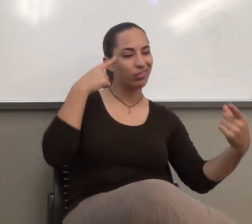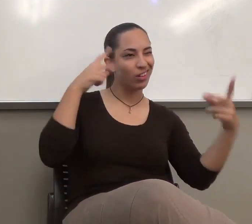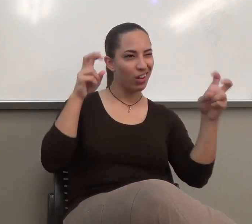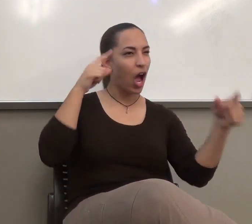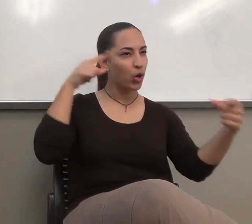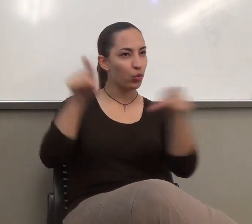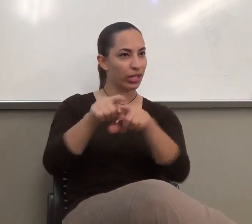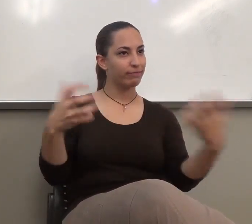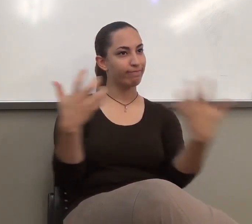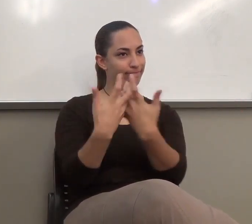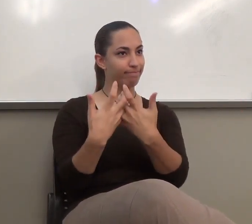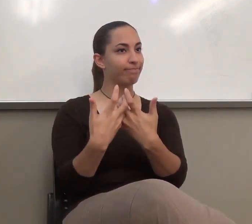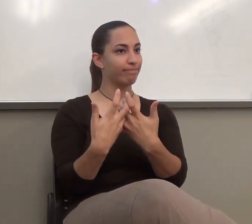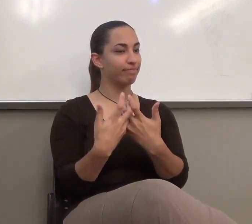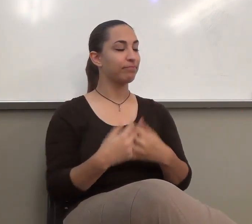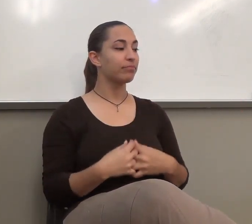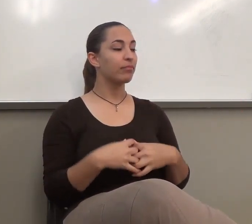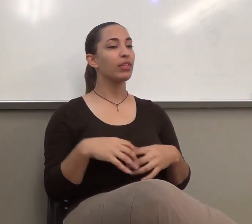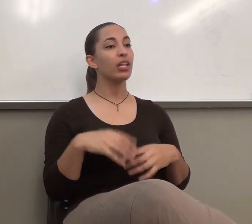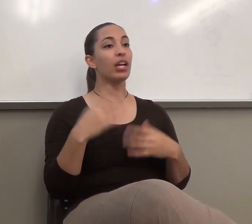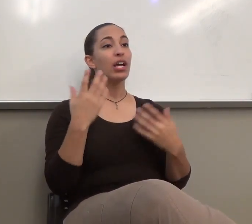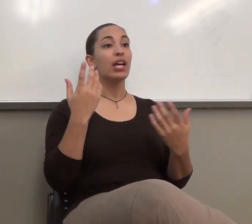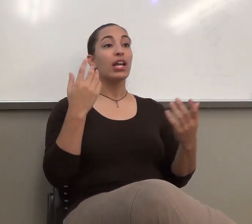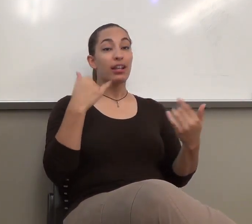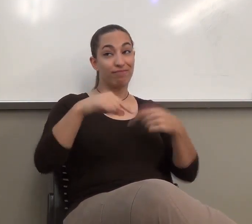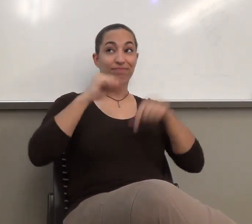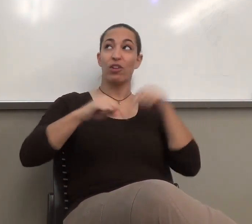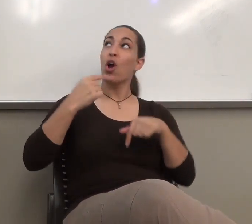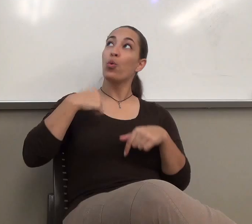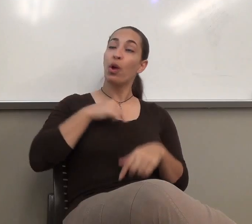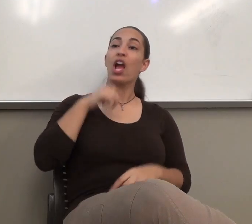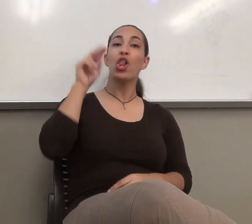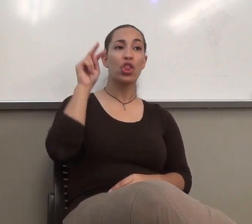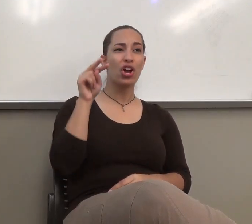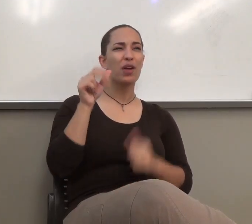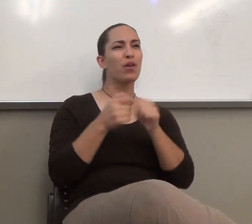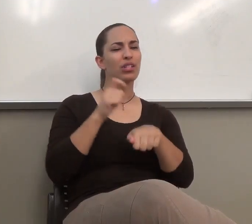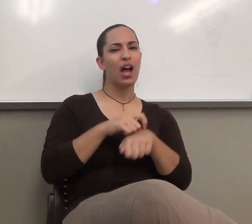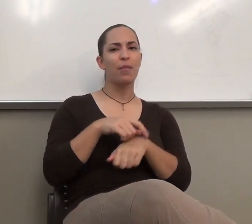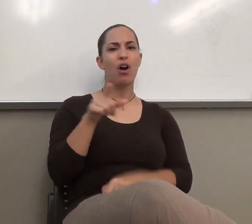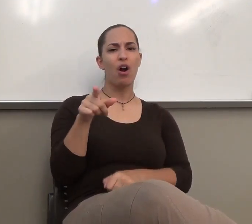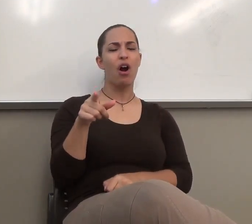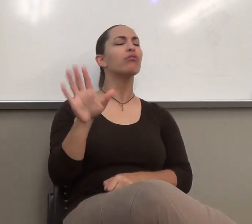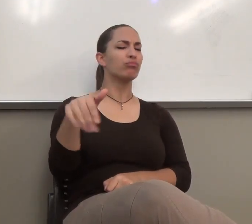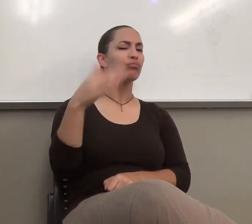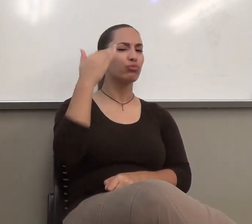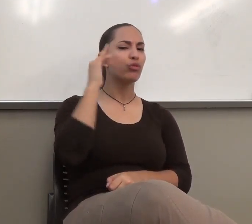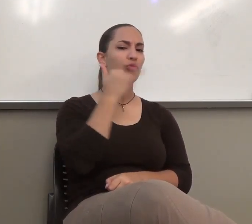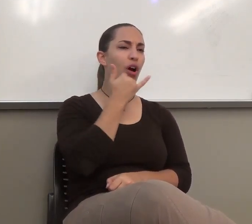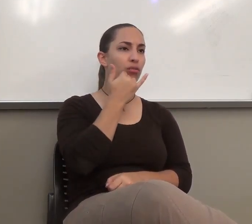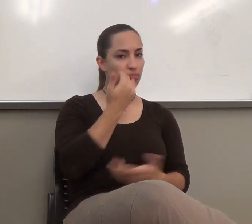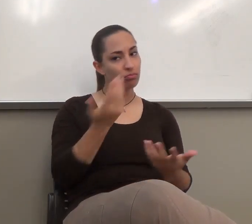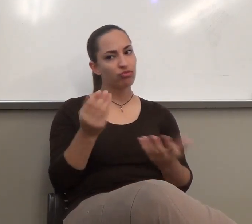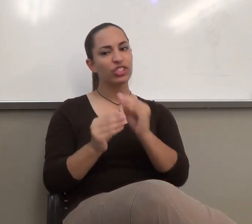started out saying, I already know that's wrong, and I know how to fix it. All we do is change this